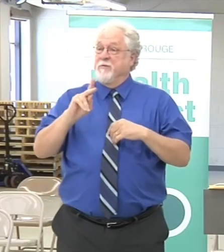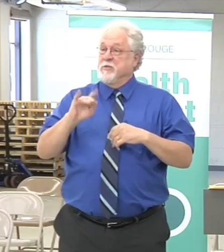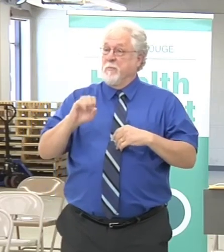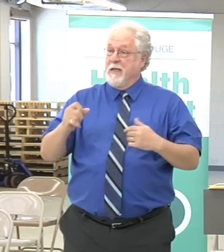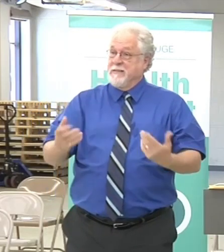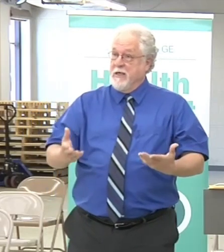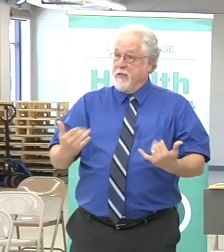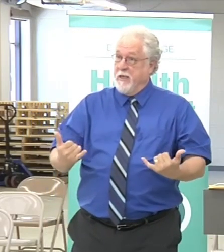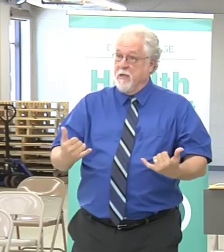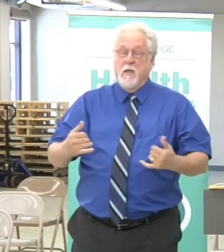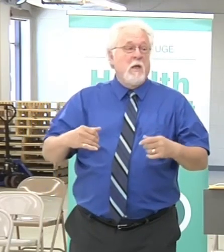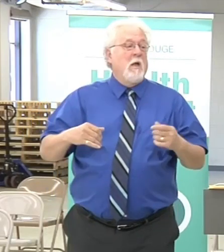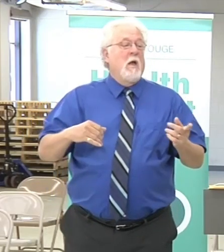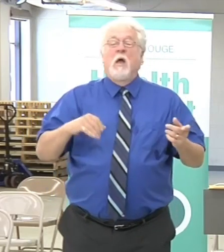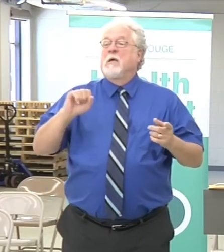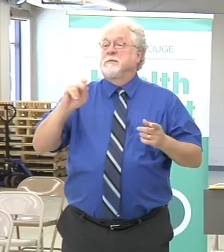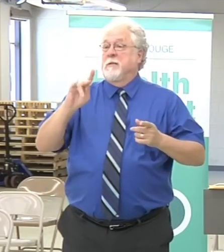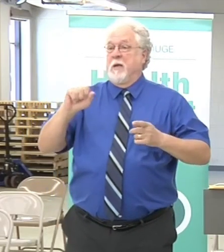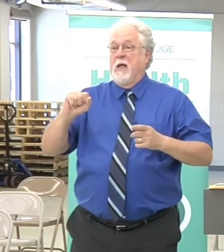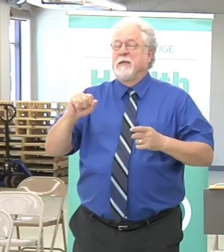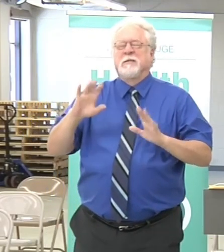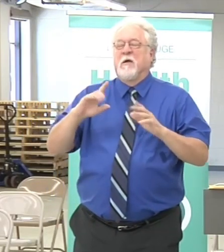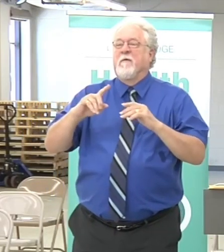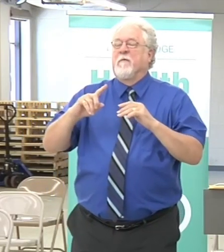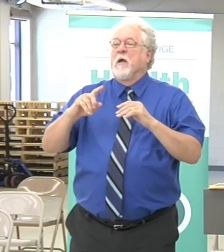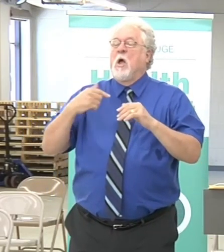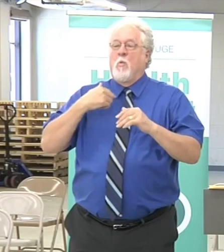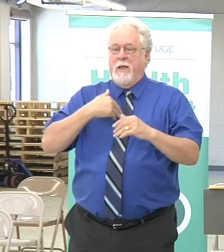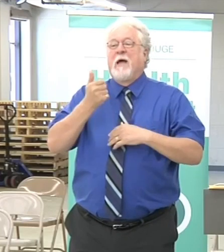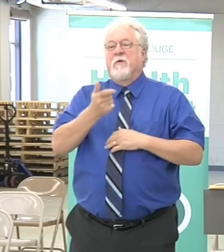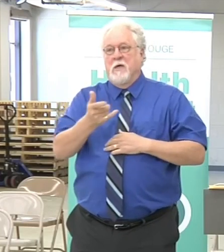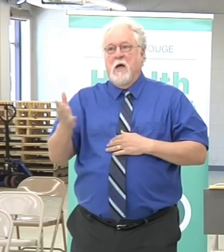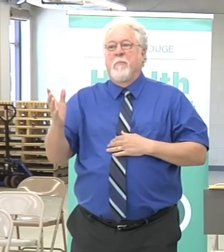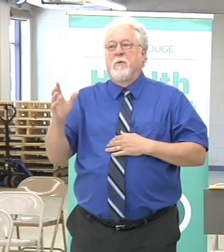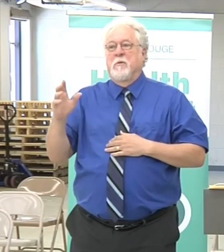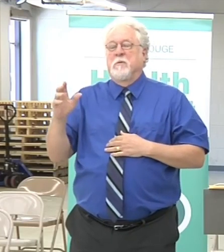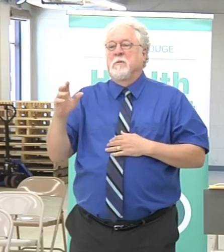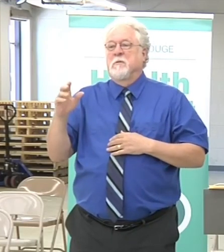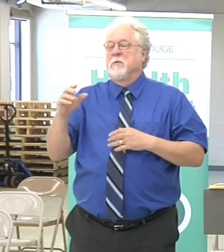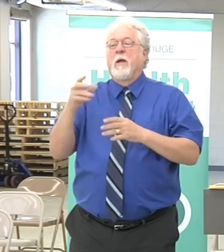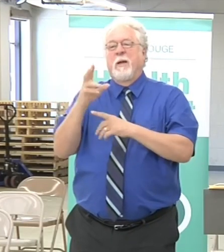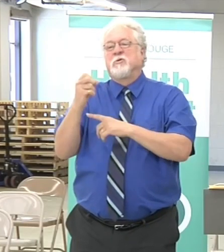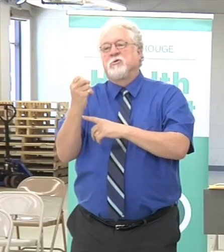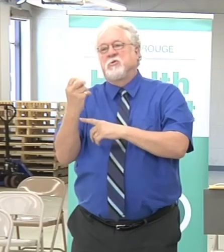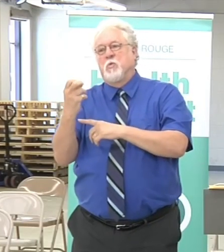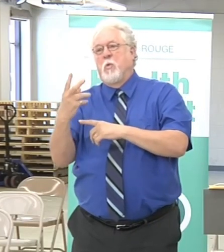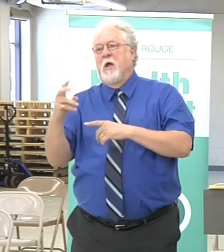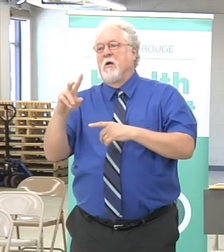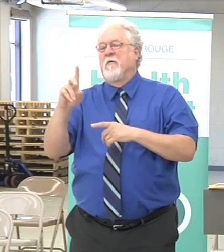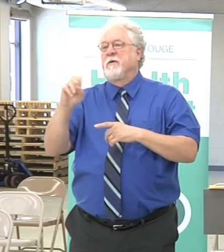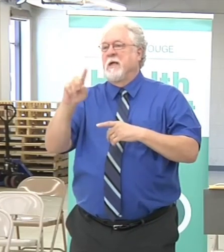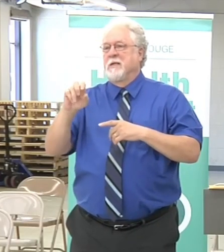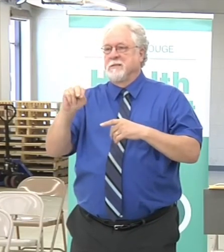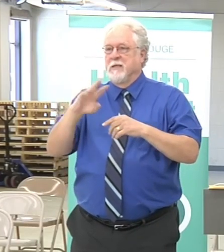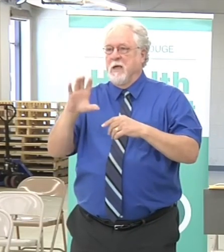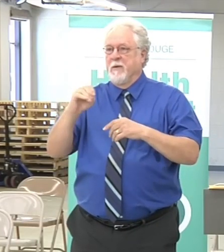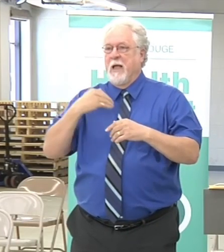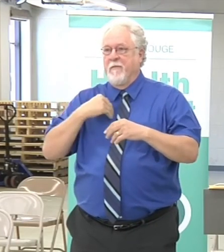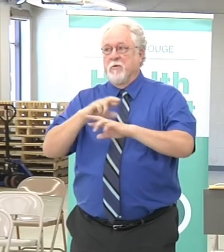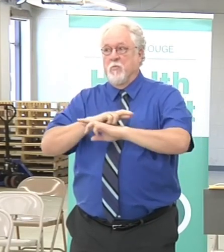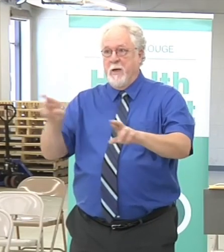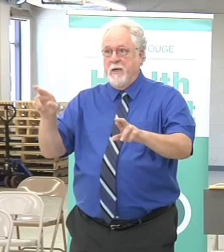The supplies will be coming over the initial set. We have a couple dozen companies identified and standing by to deliver supplies with the